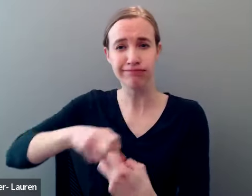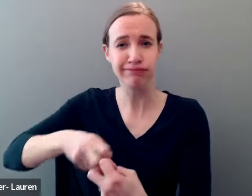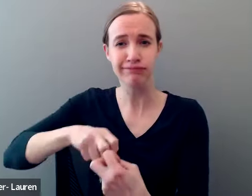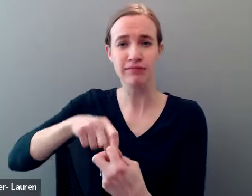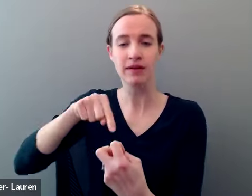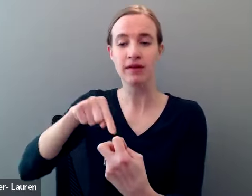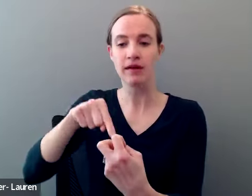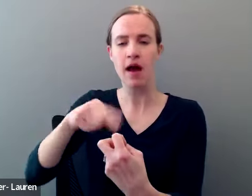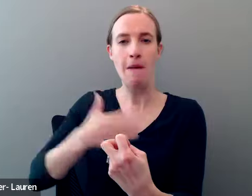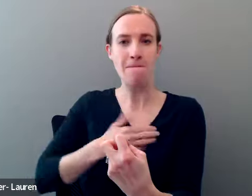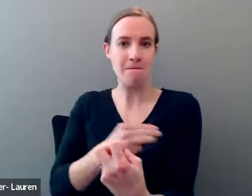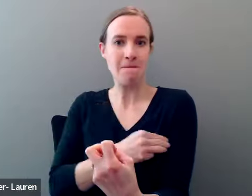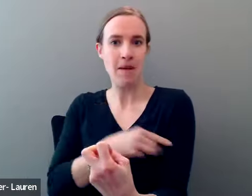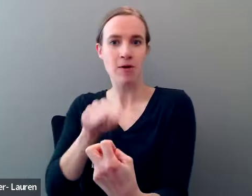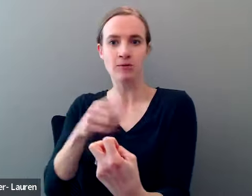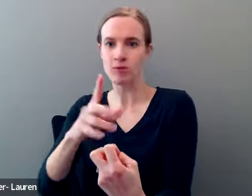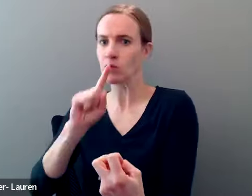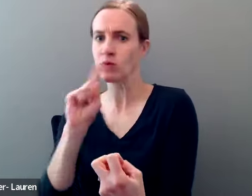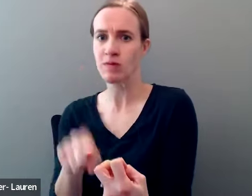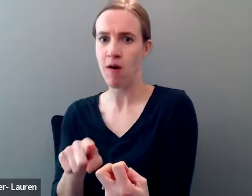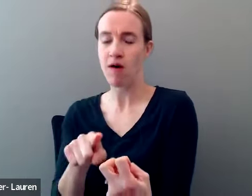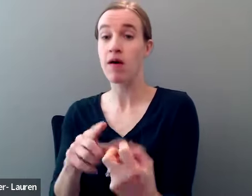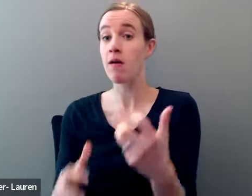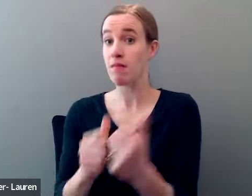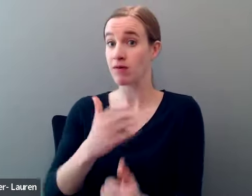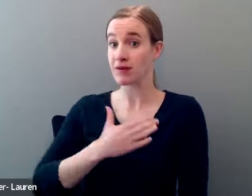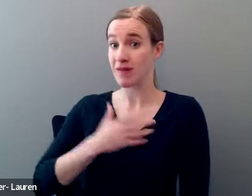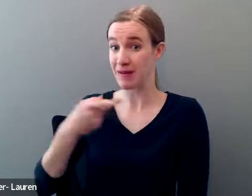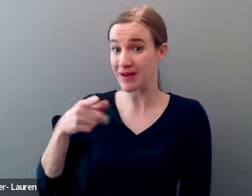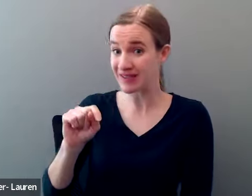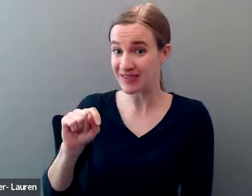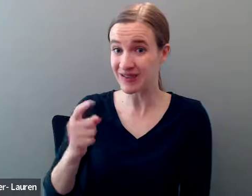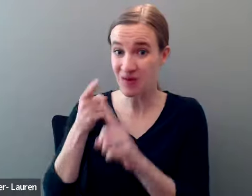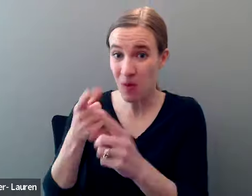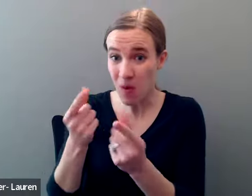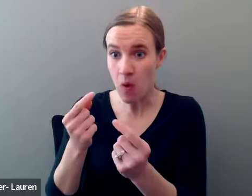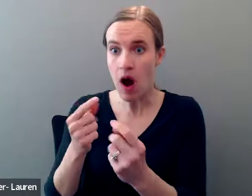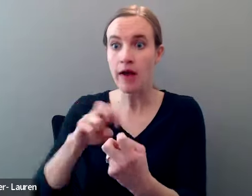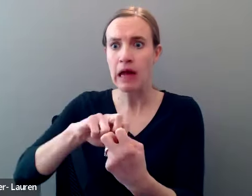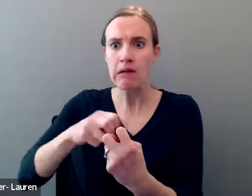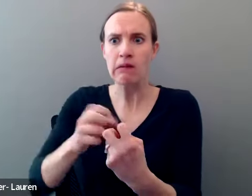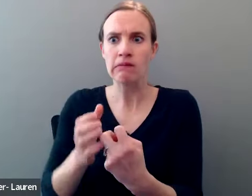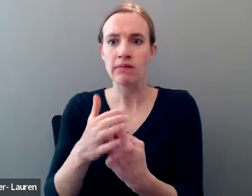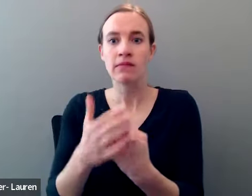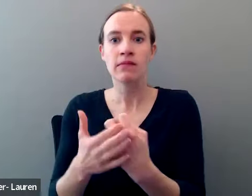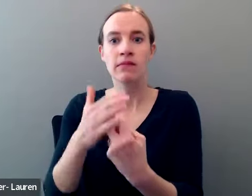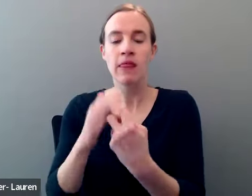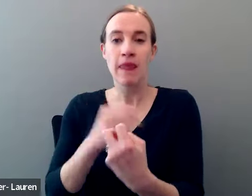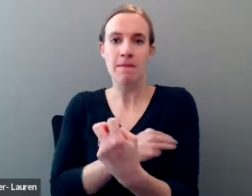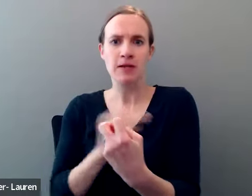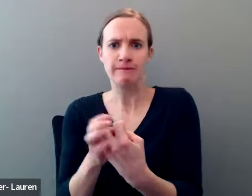a reaction. And the majority of my physical therapy has been to calm my muscles down in my leg. And it has